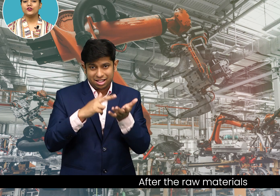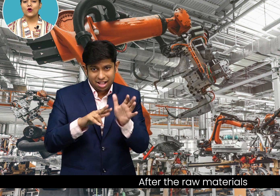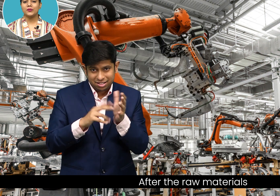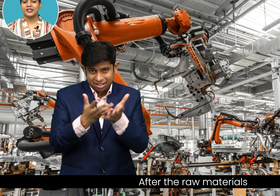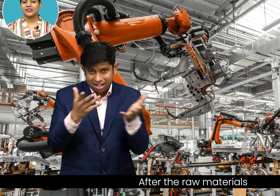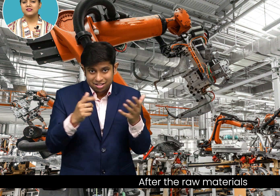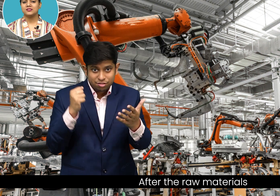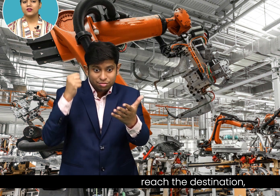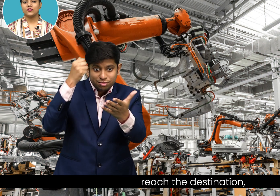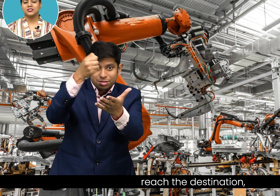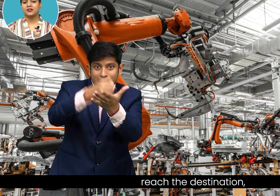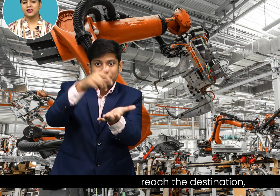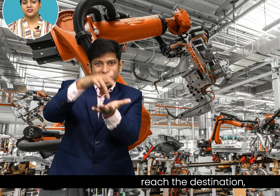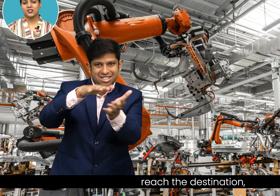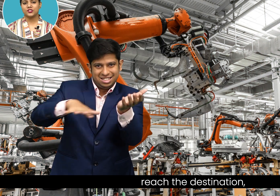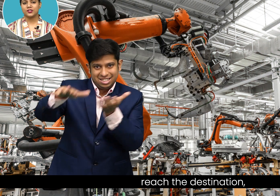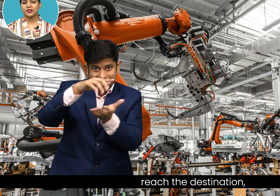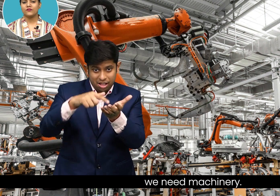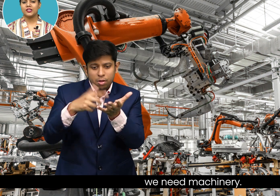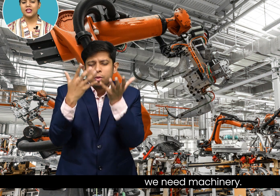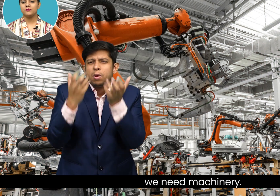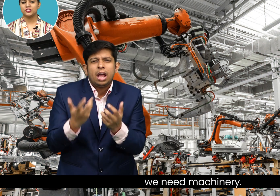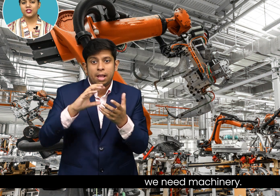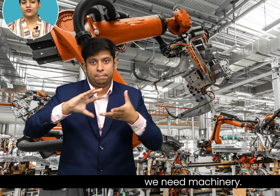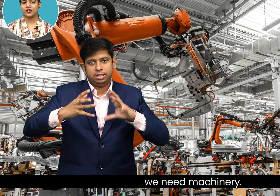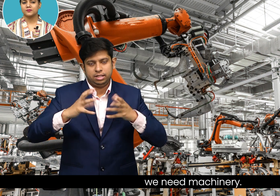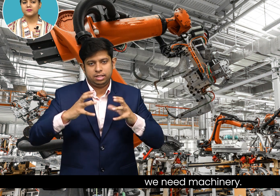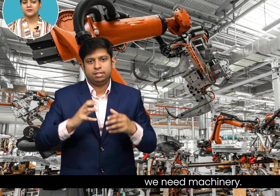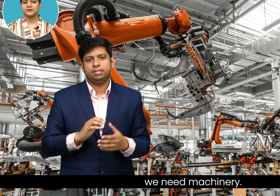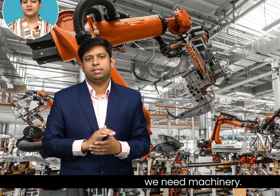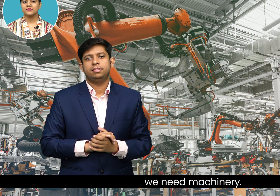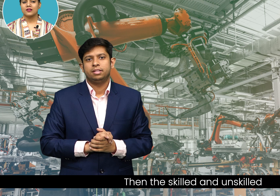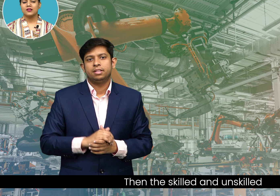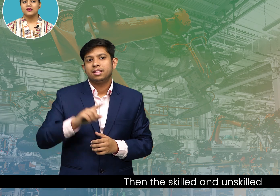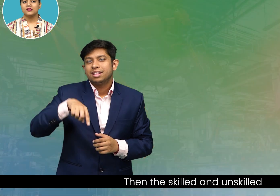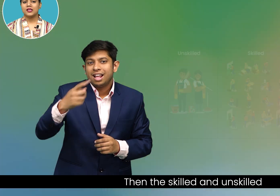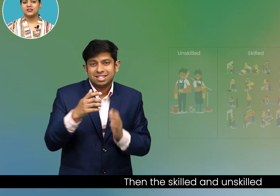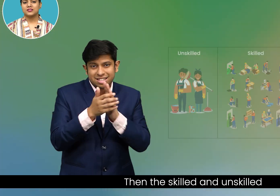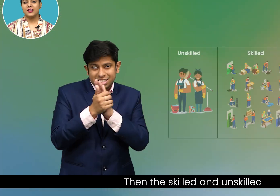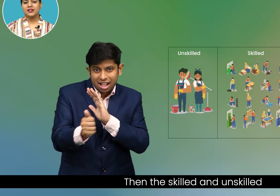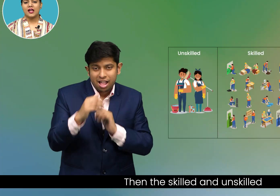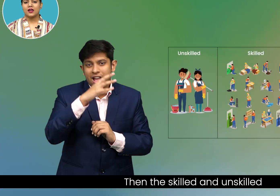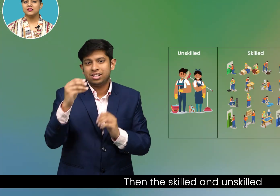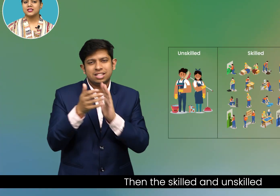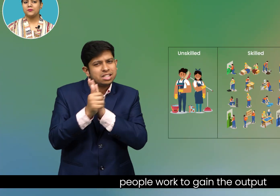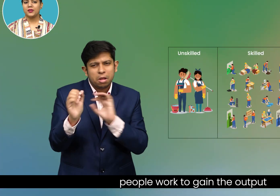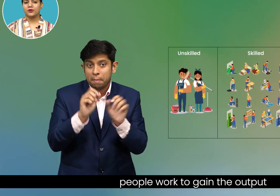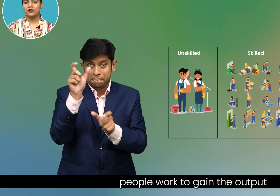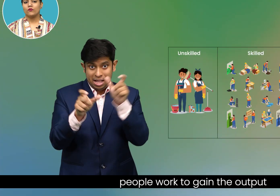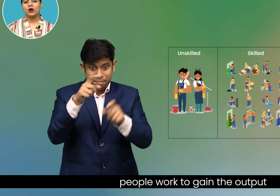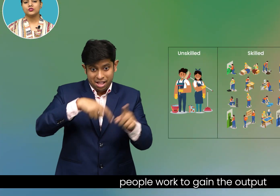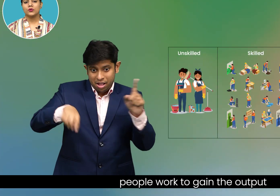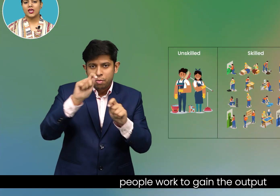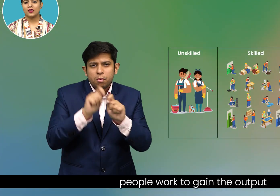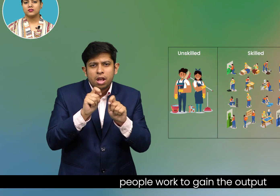After the raw materials reach the destination, we need machinery. Then the skilled and unskilled